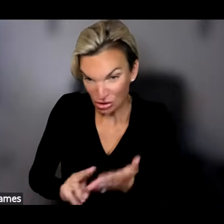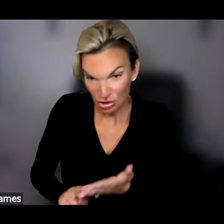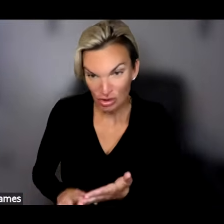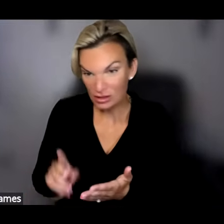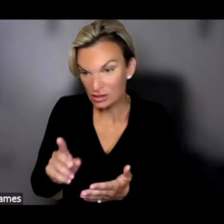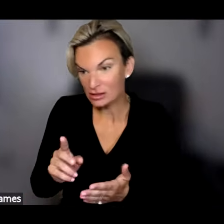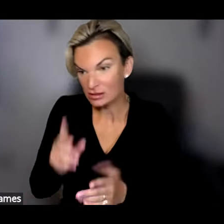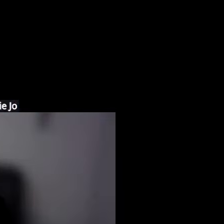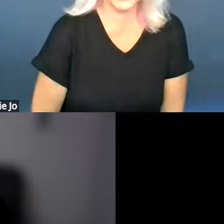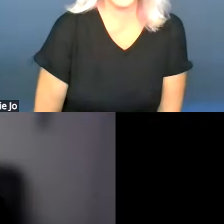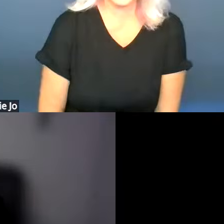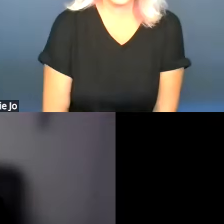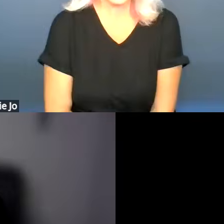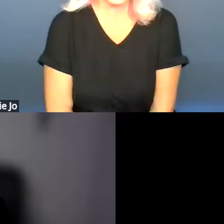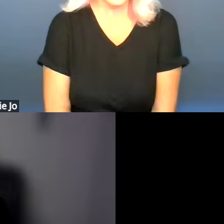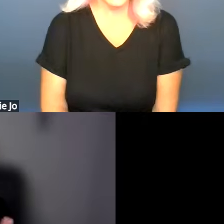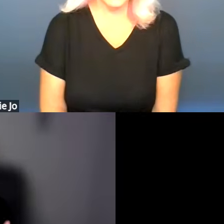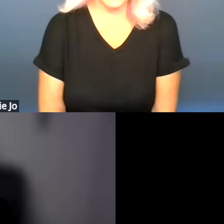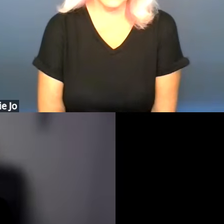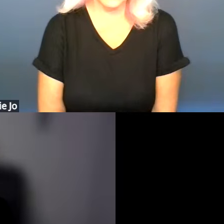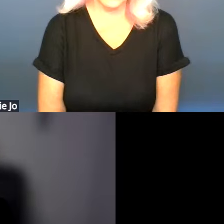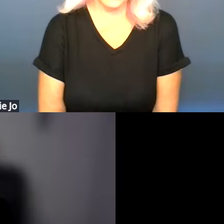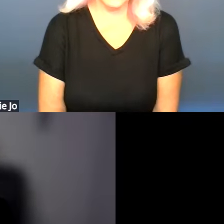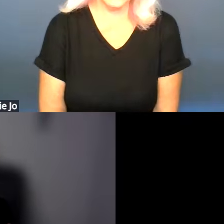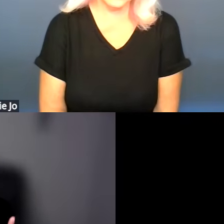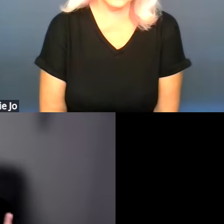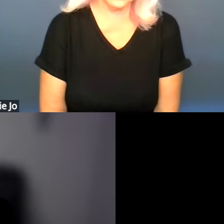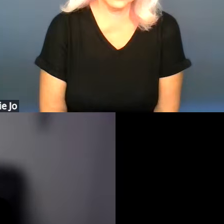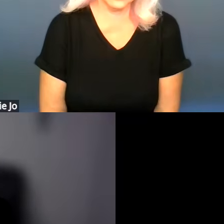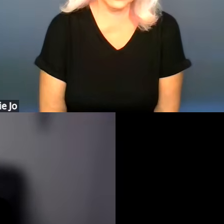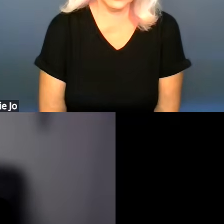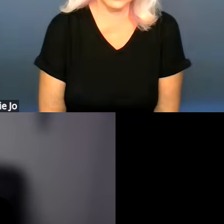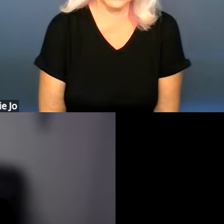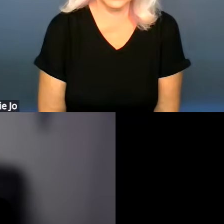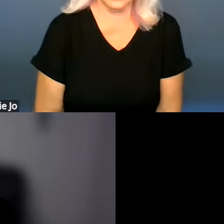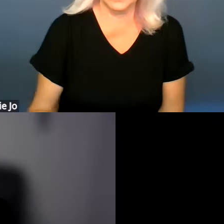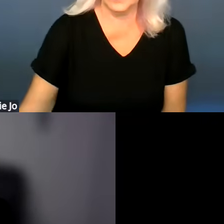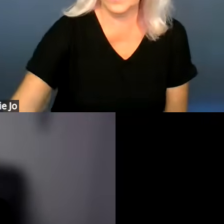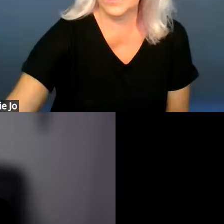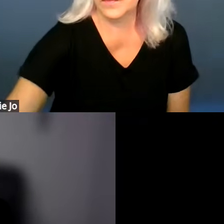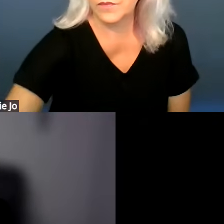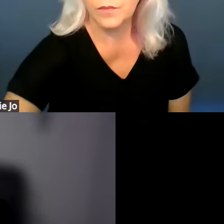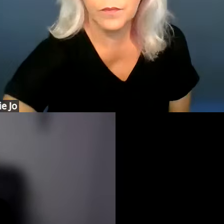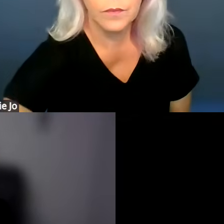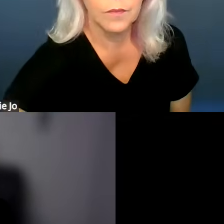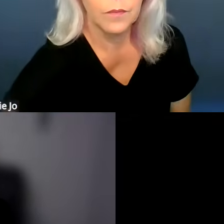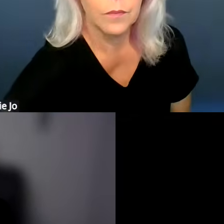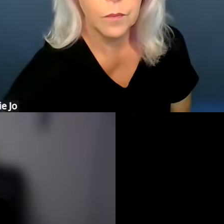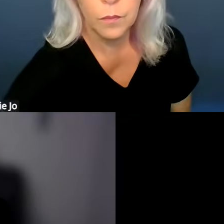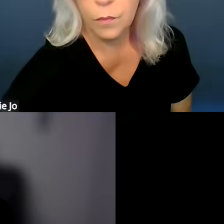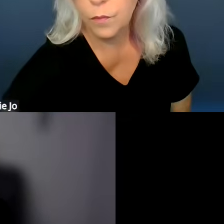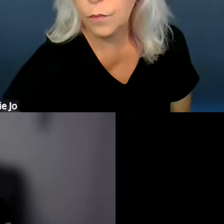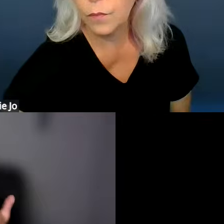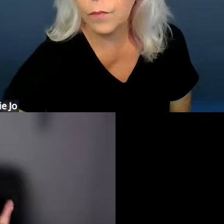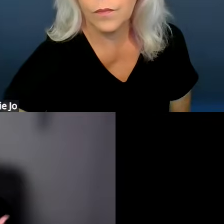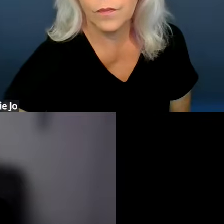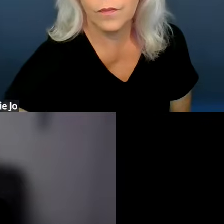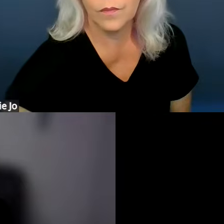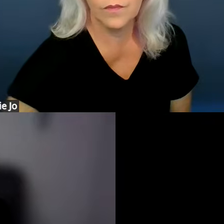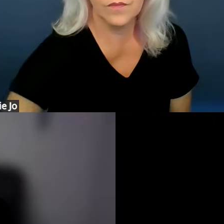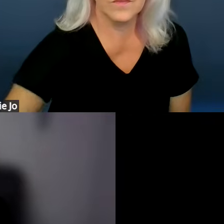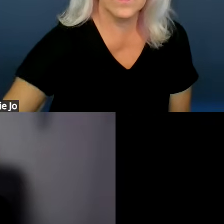she falsely circulated these, or falsely signed the circulator certificate, and